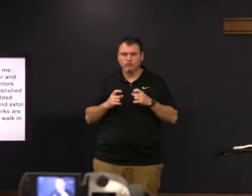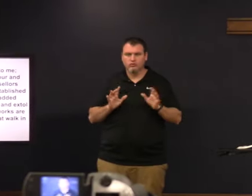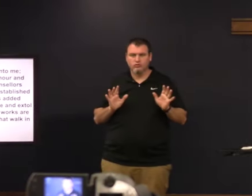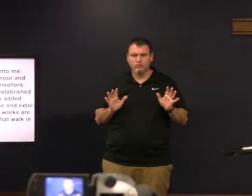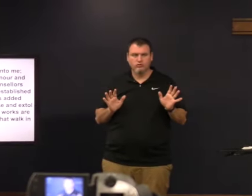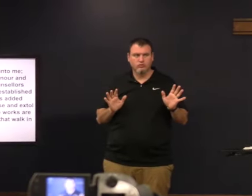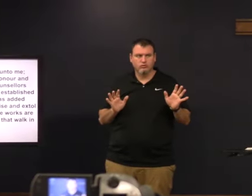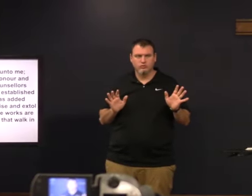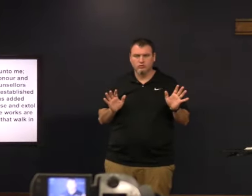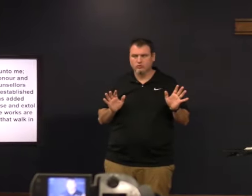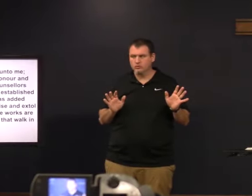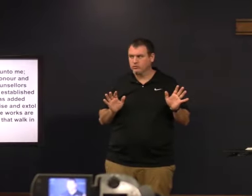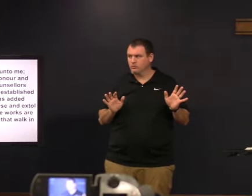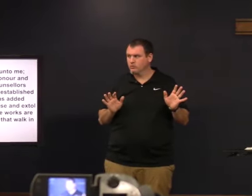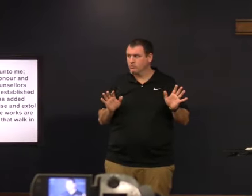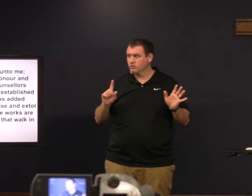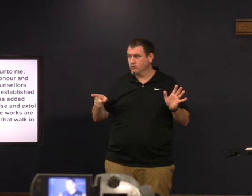Some questions?